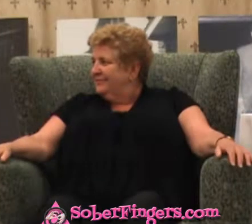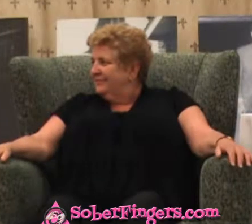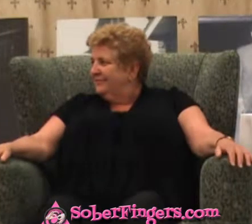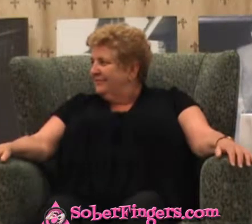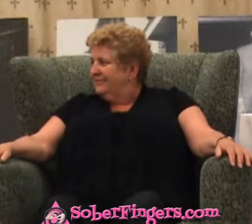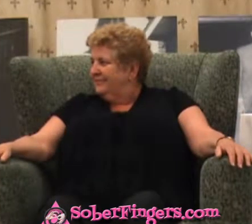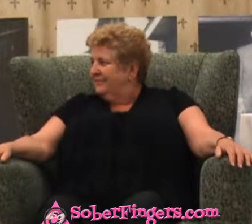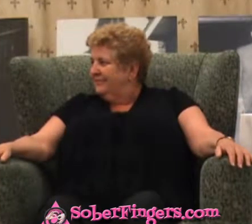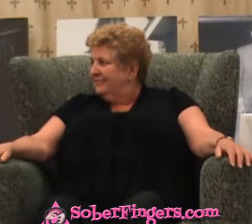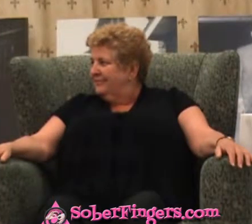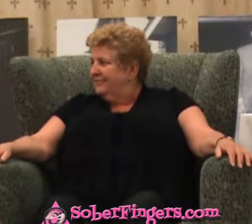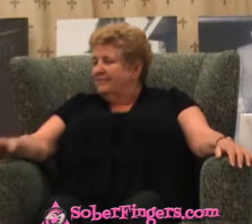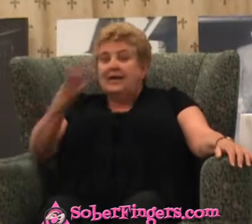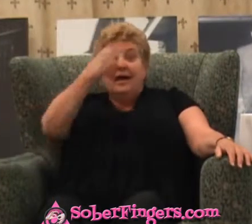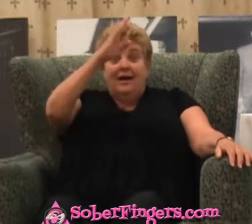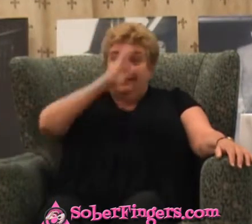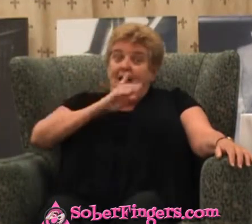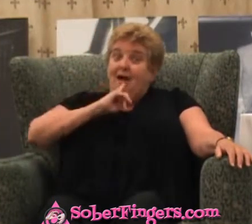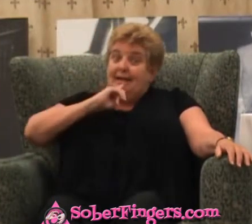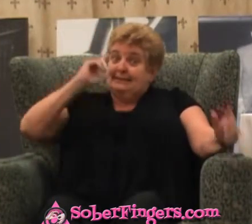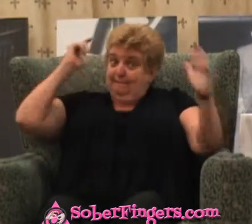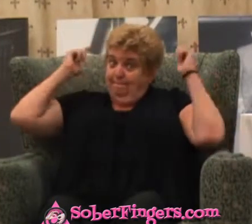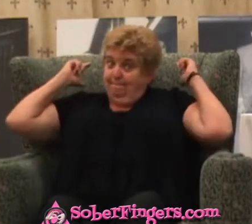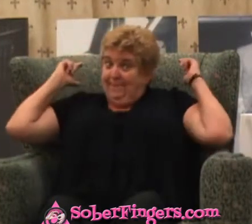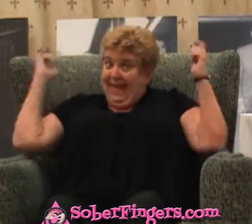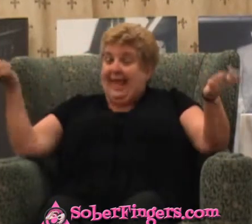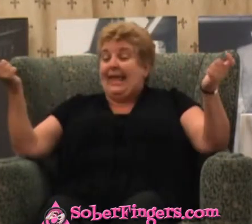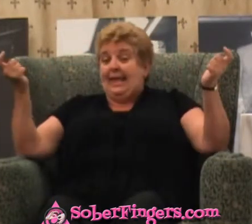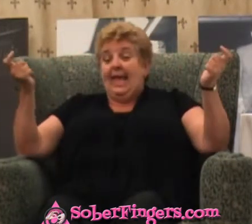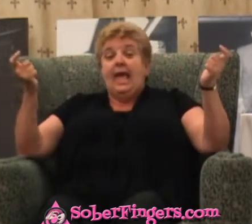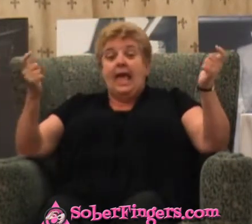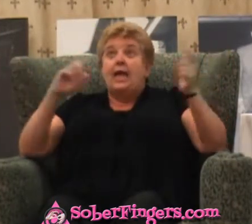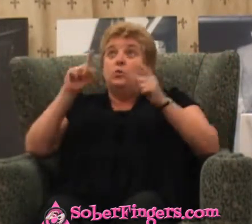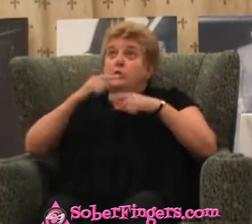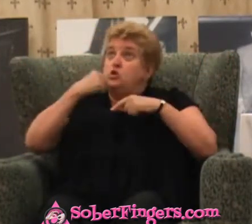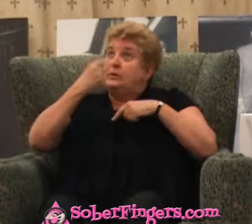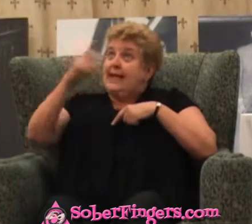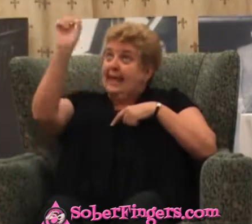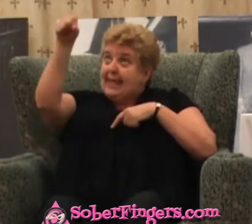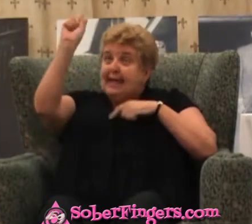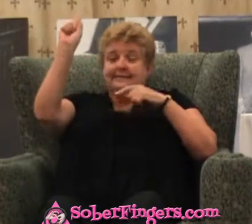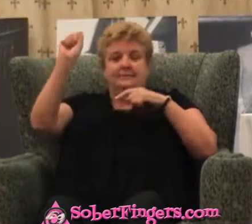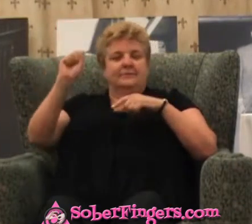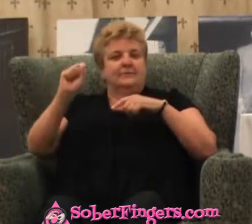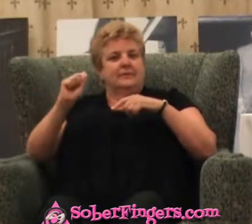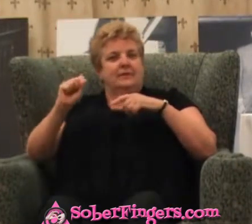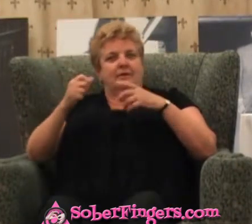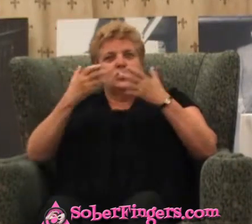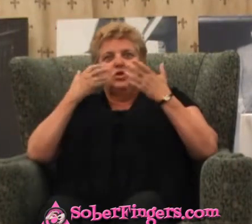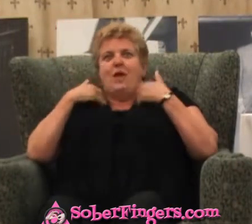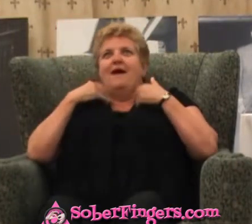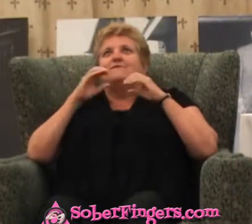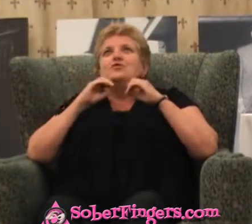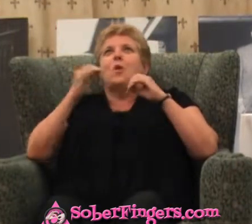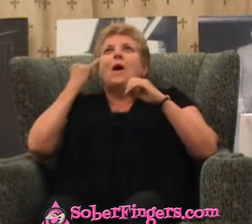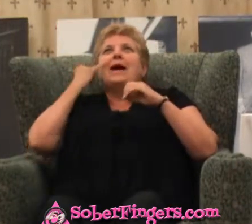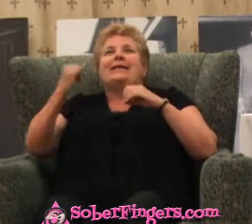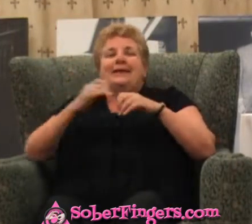God is big. And once you say yes, you just don't know. And this is my